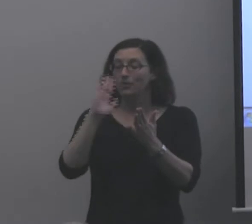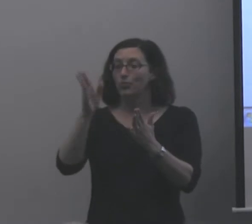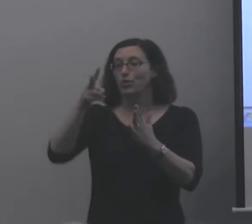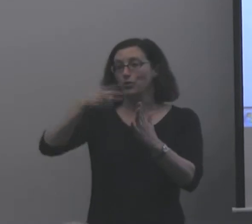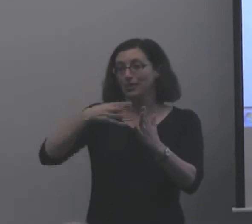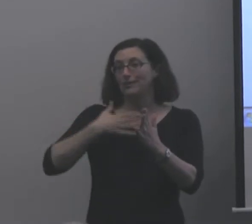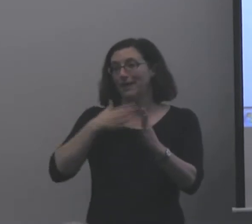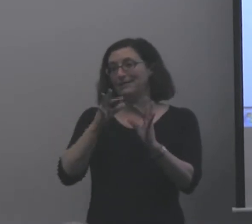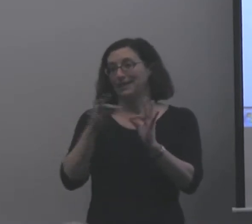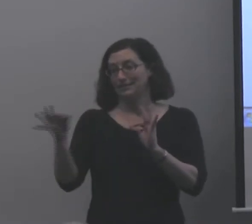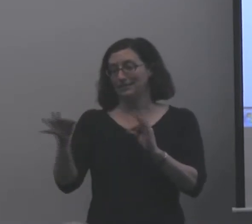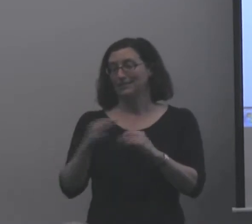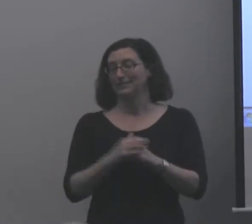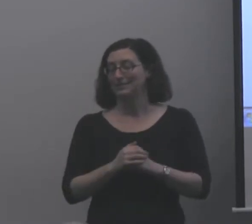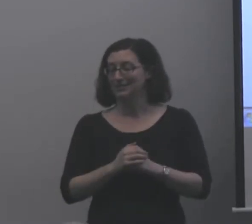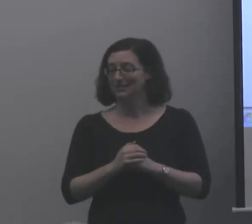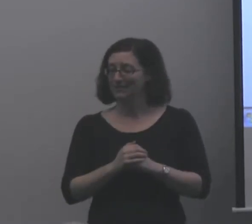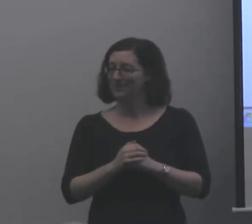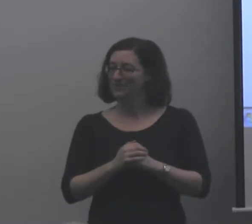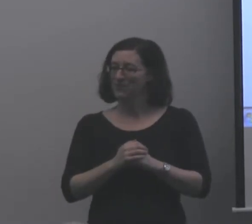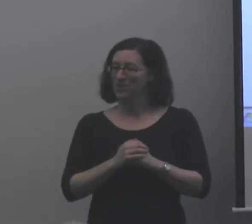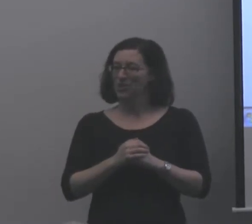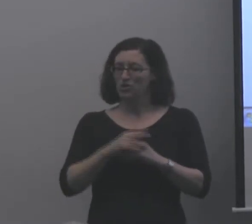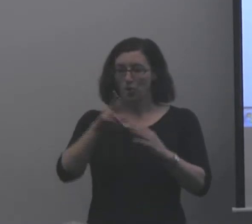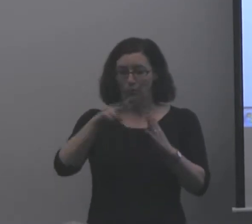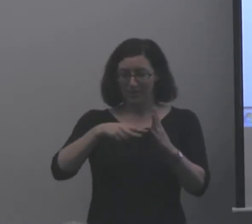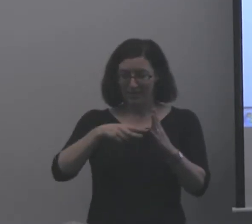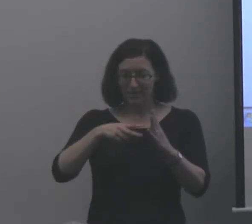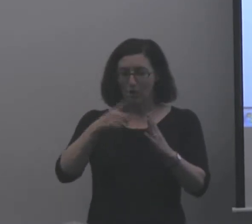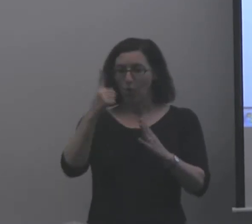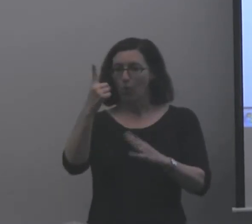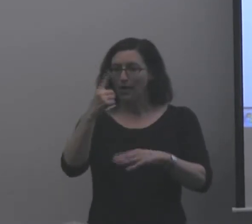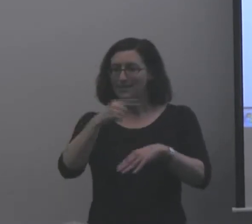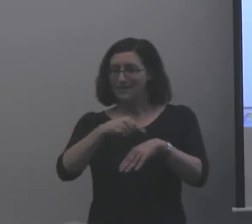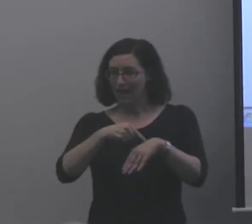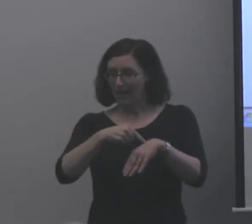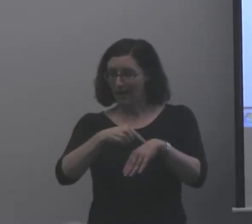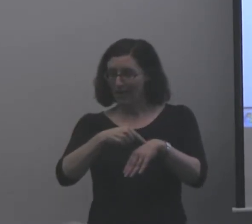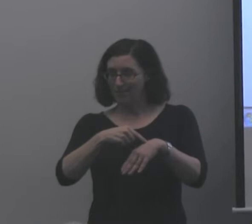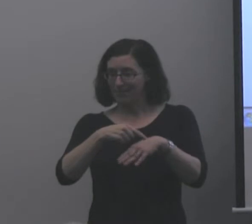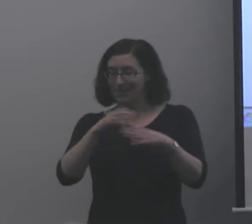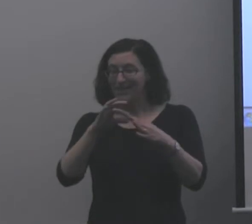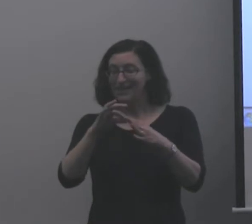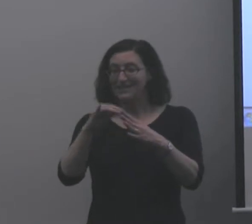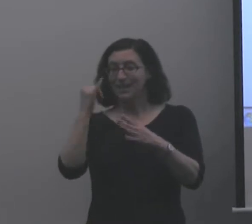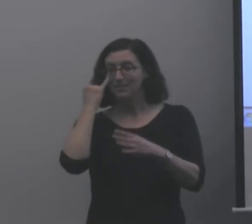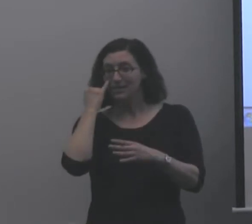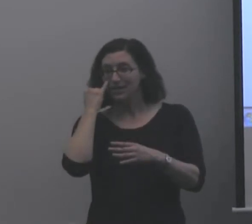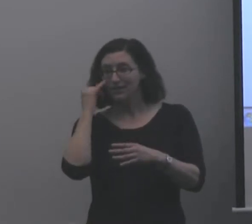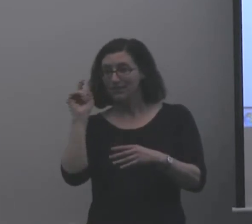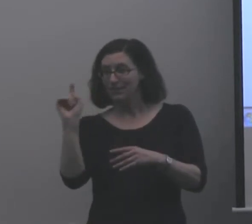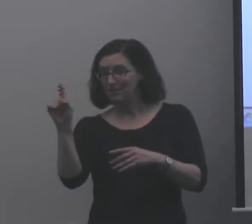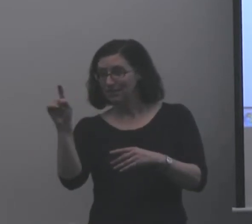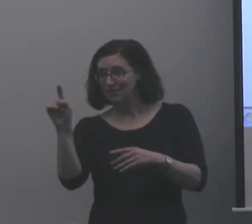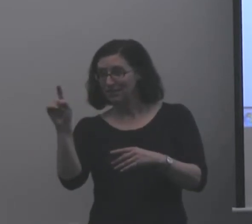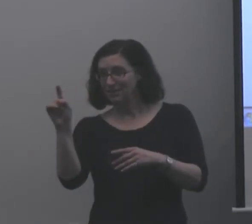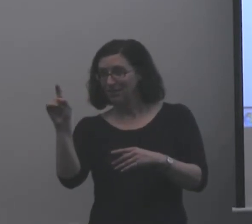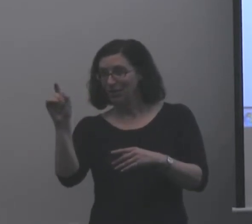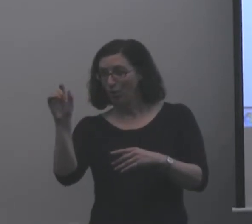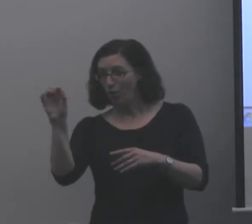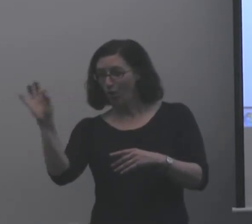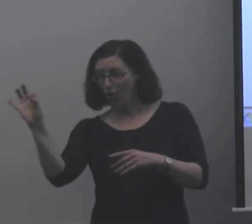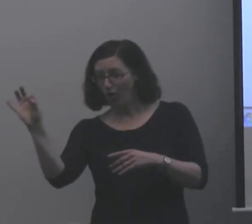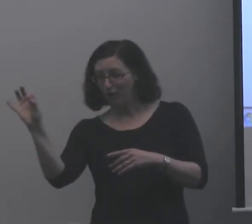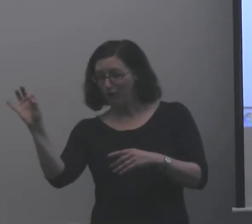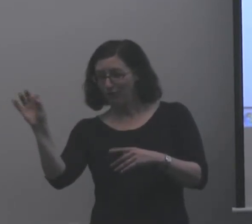read the whole line only if I move my cursor first, right? It won't do it